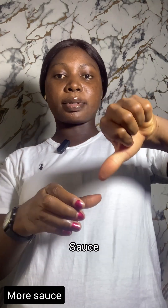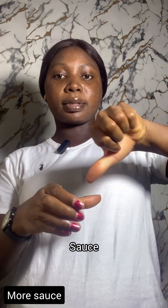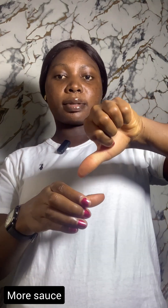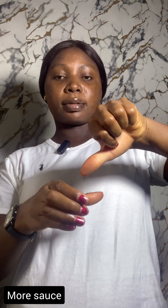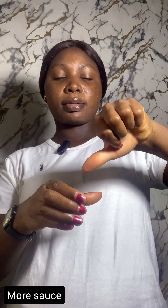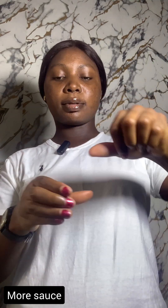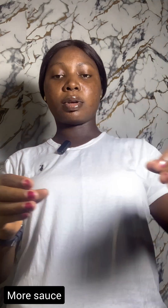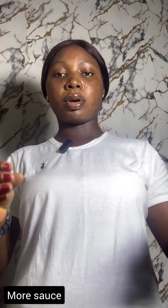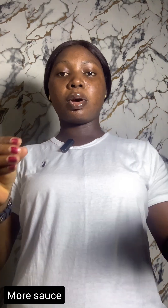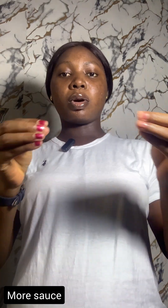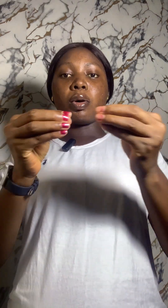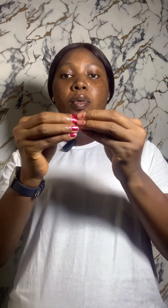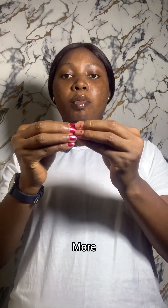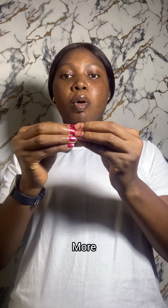sauce. More